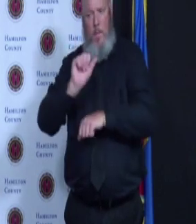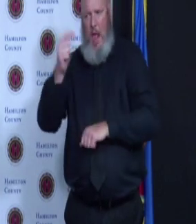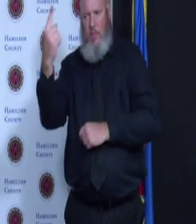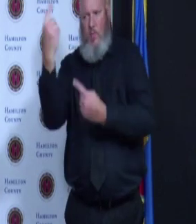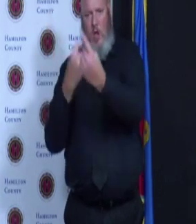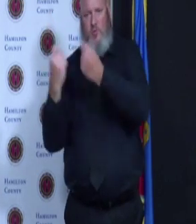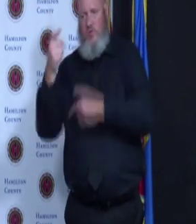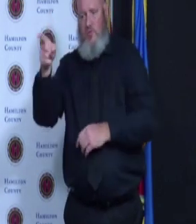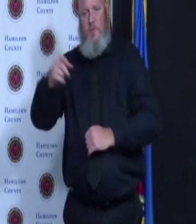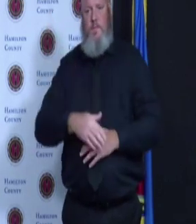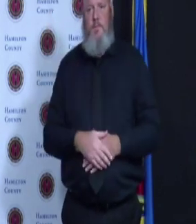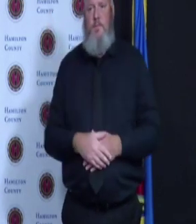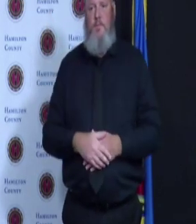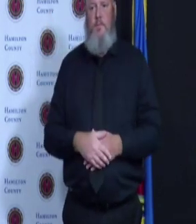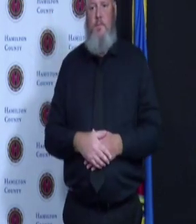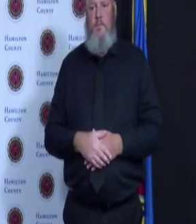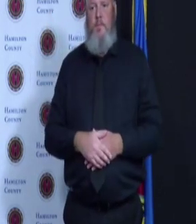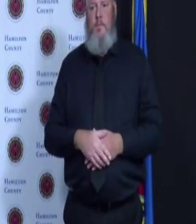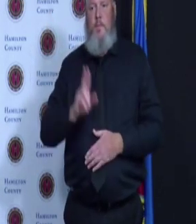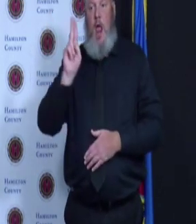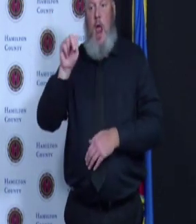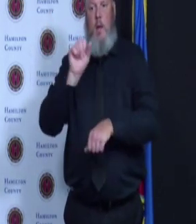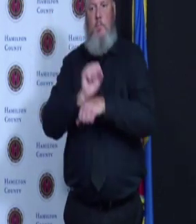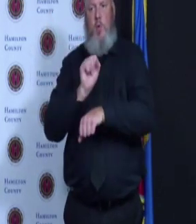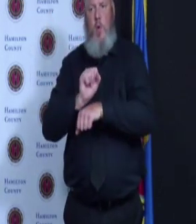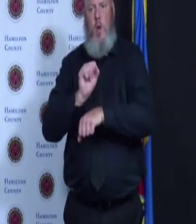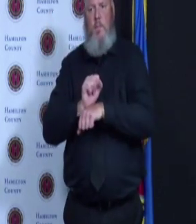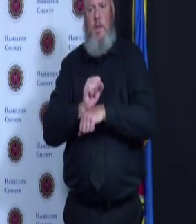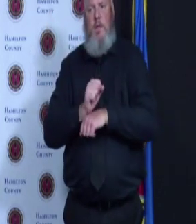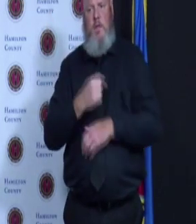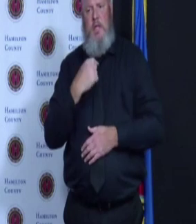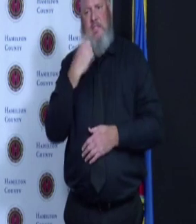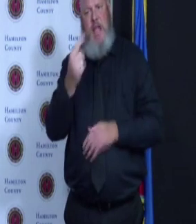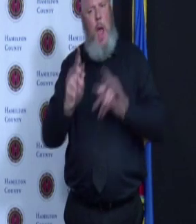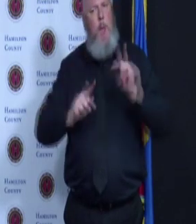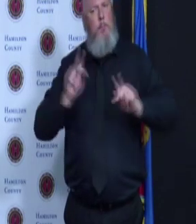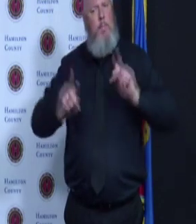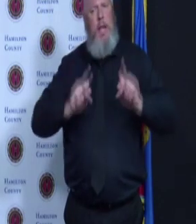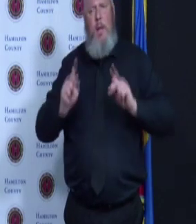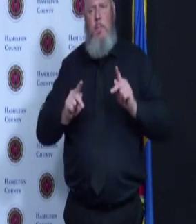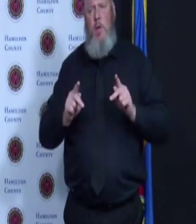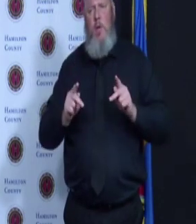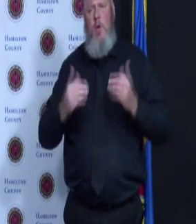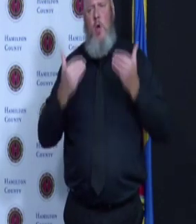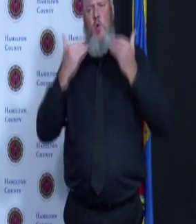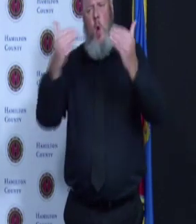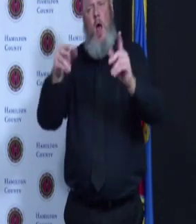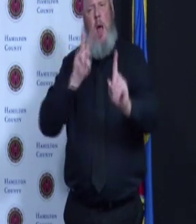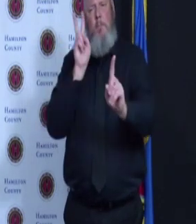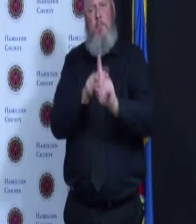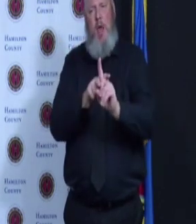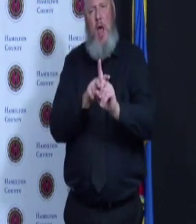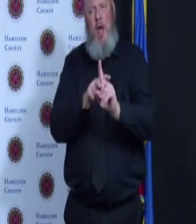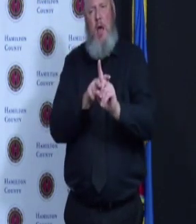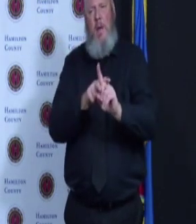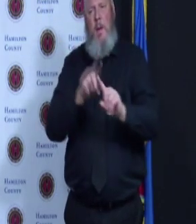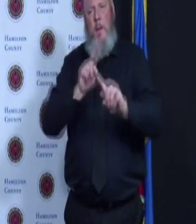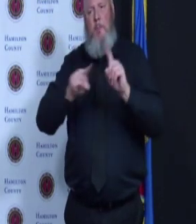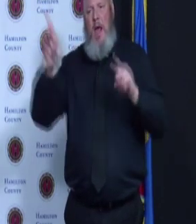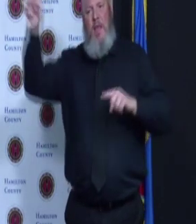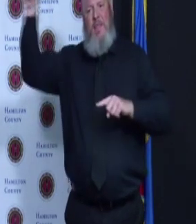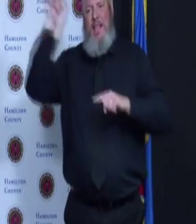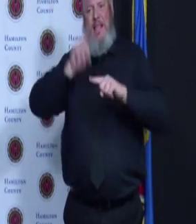that tells people to file for joblessness assistance and cannot handle the demand? Yeah. So there has